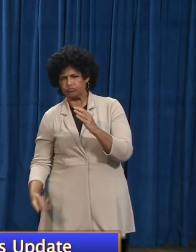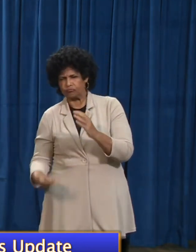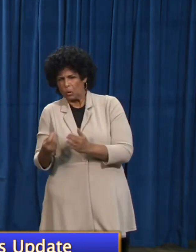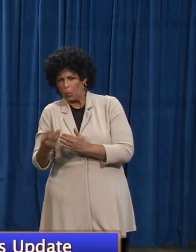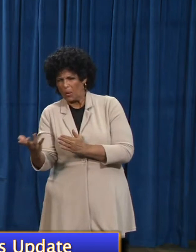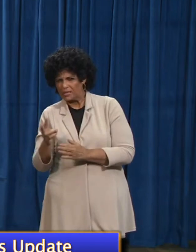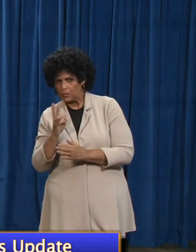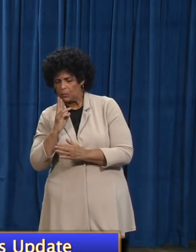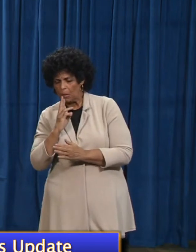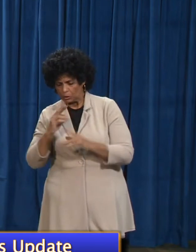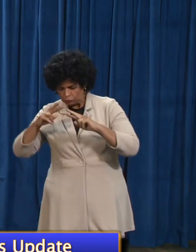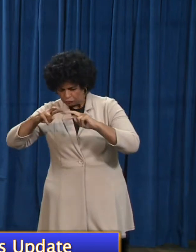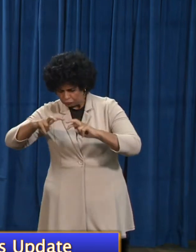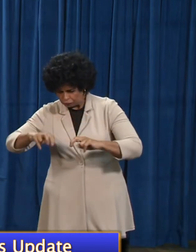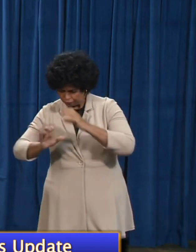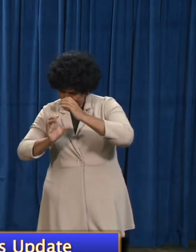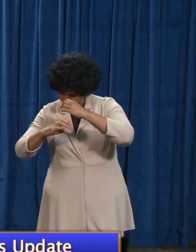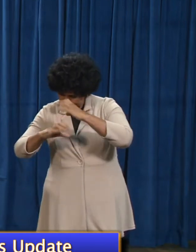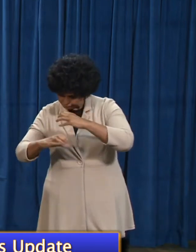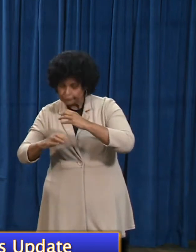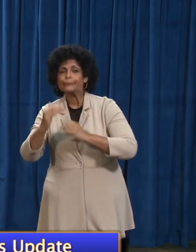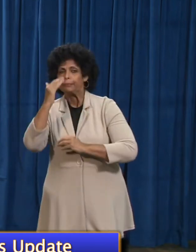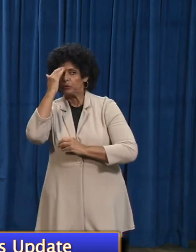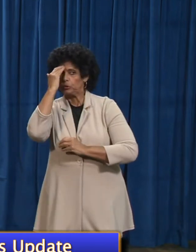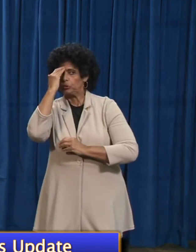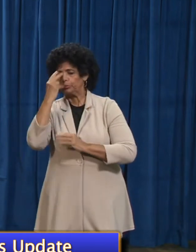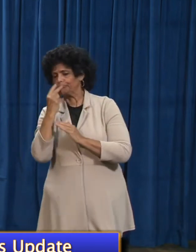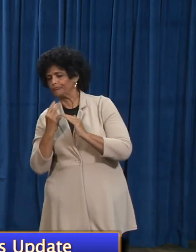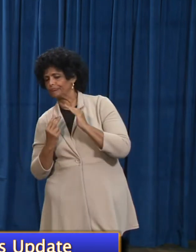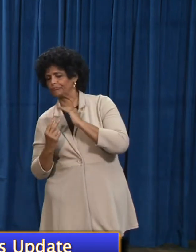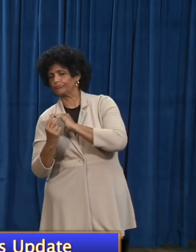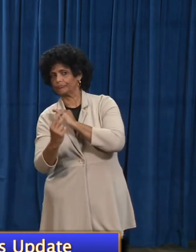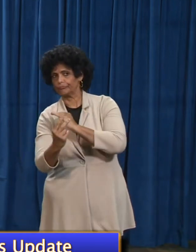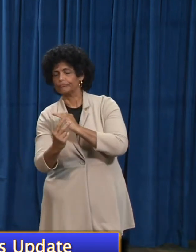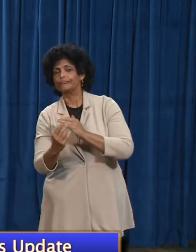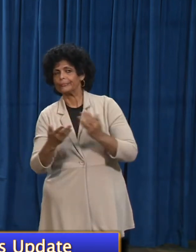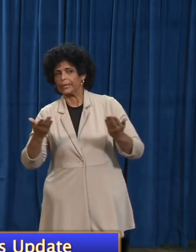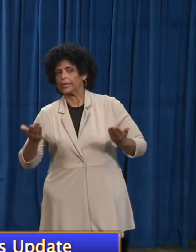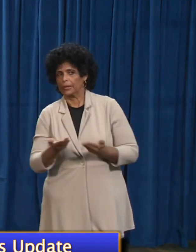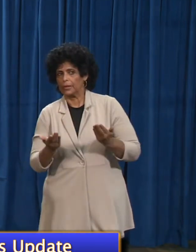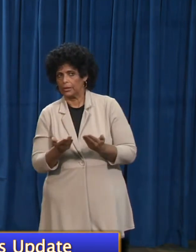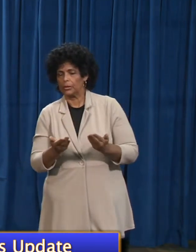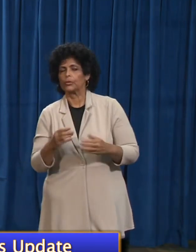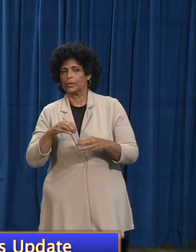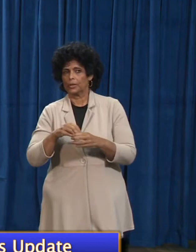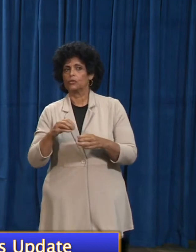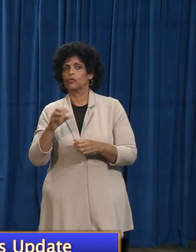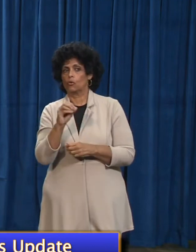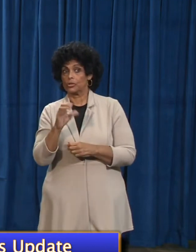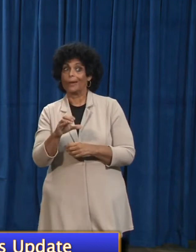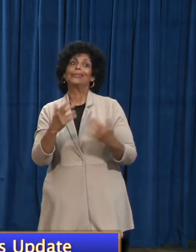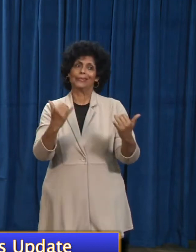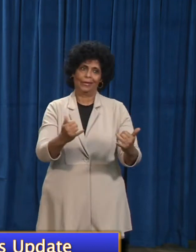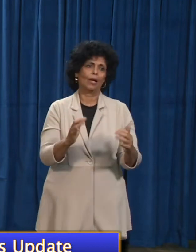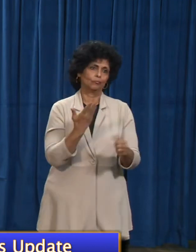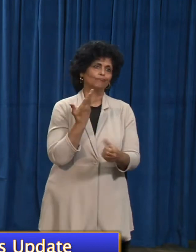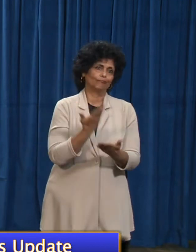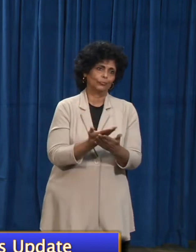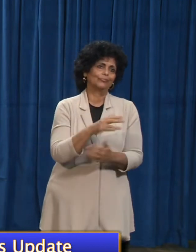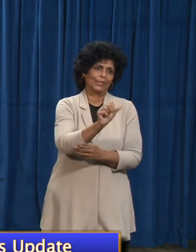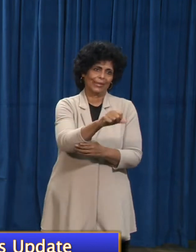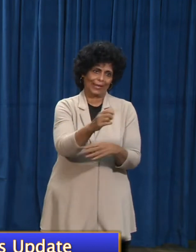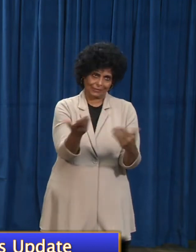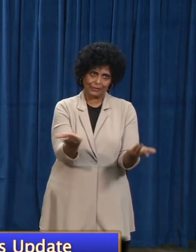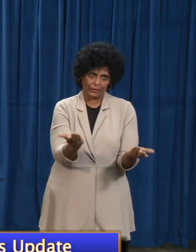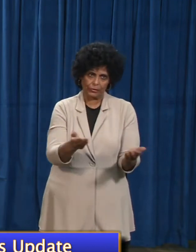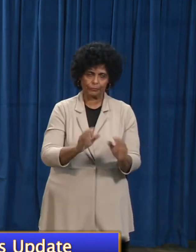through cases here within our area that Omicron is definitely here within Orange County now. I'll leave it up to Dr. Pino to talk